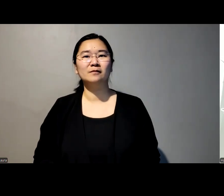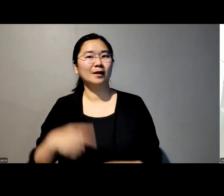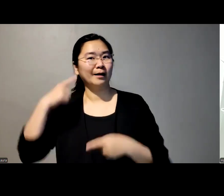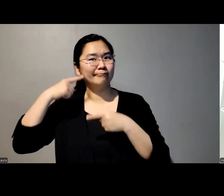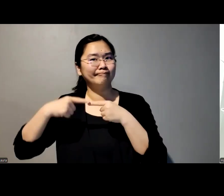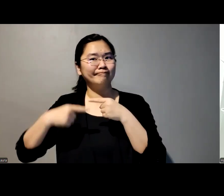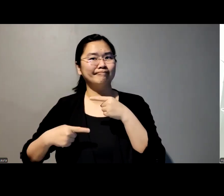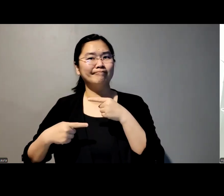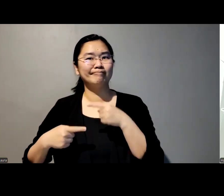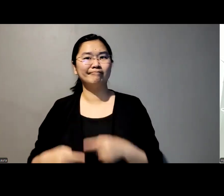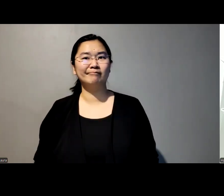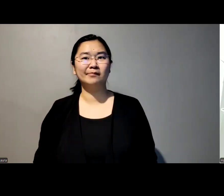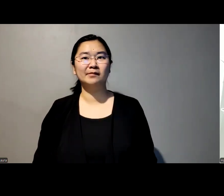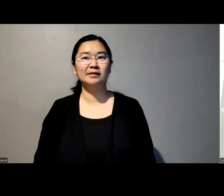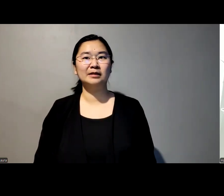um,